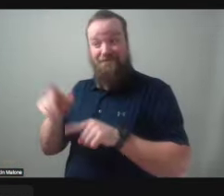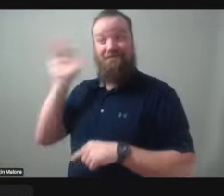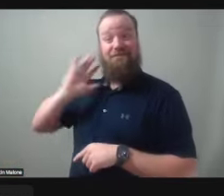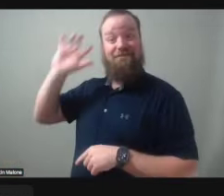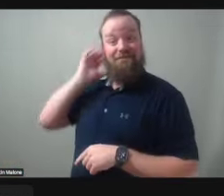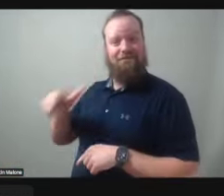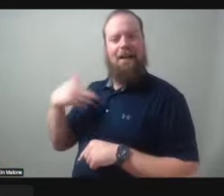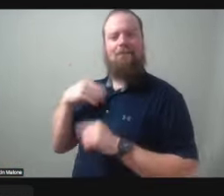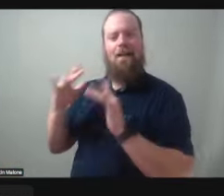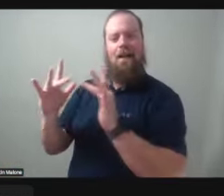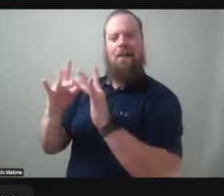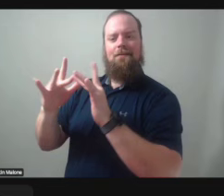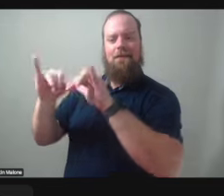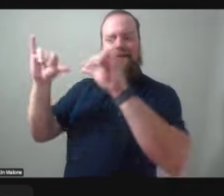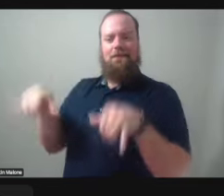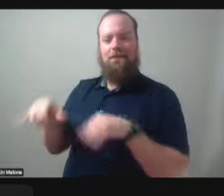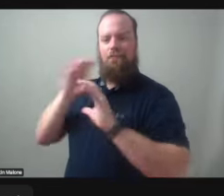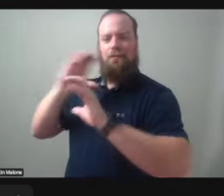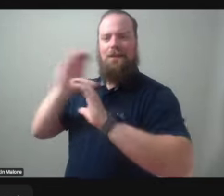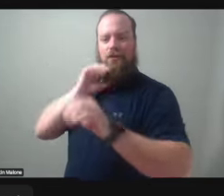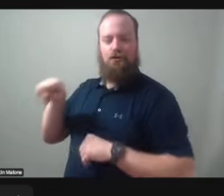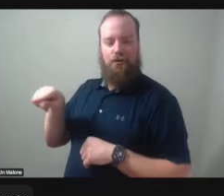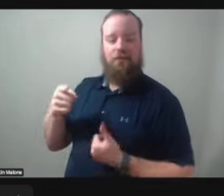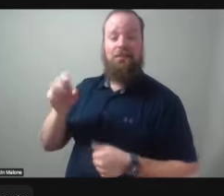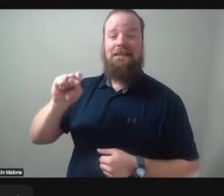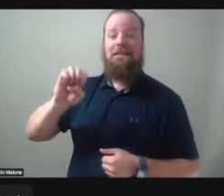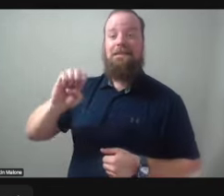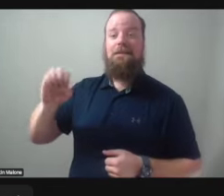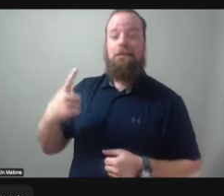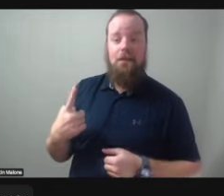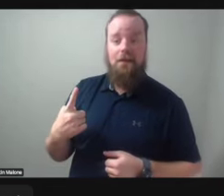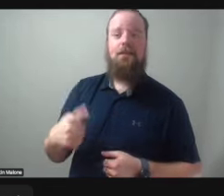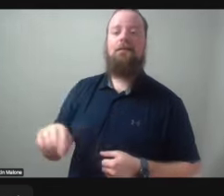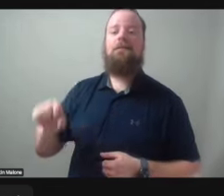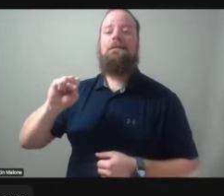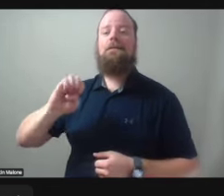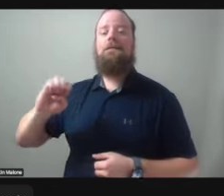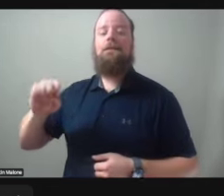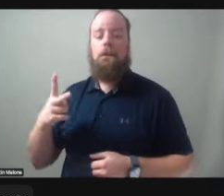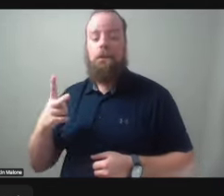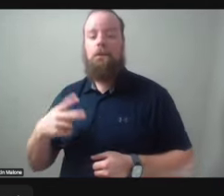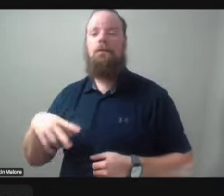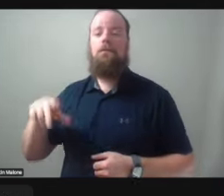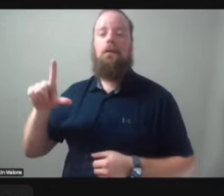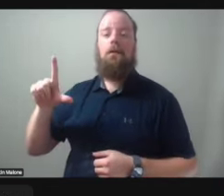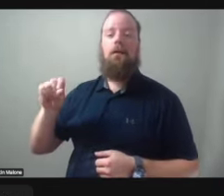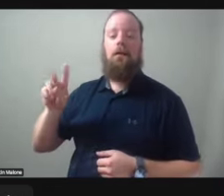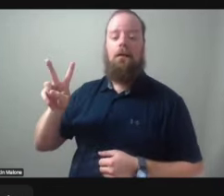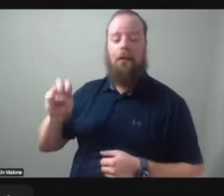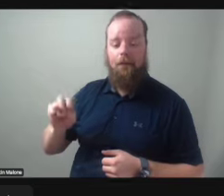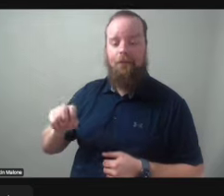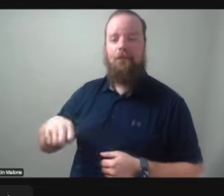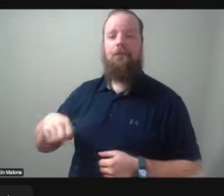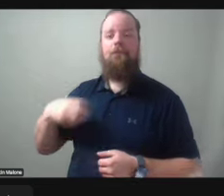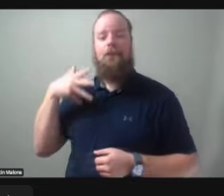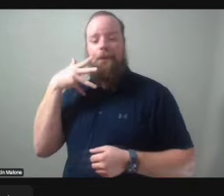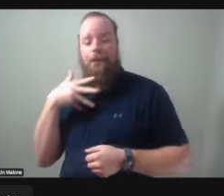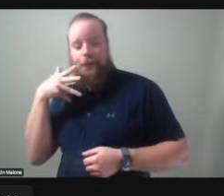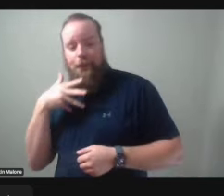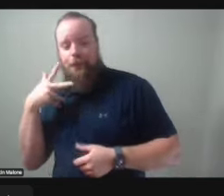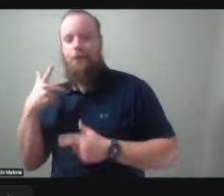language, as spoken language is unique to each country. Now we have different contact systems, for example, Signed Exact